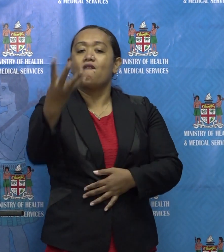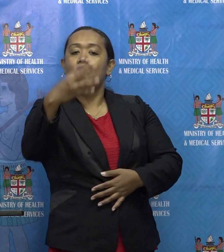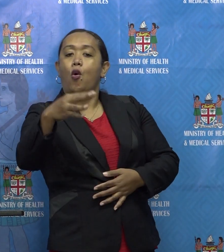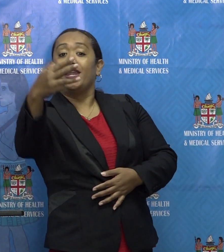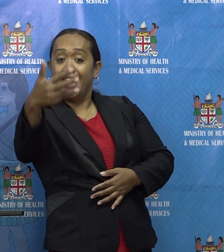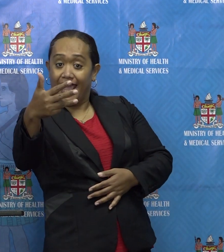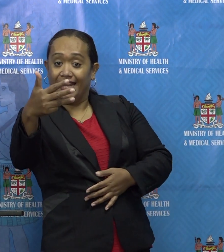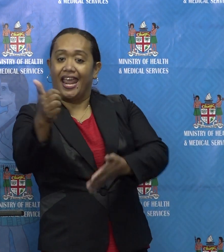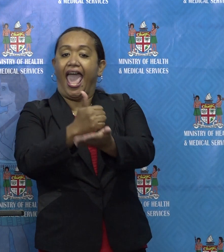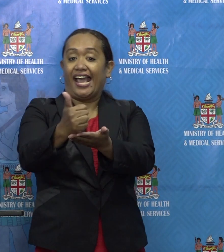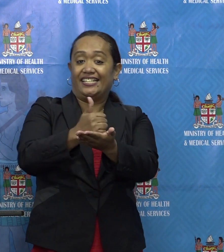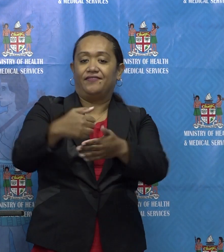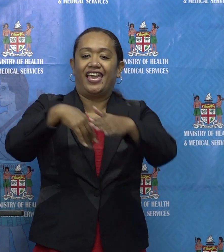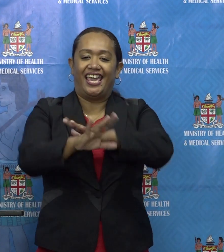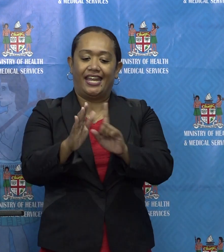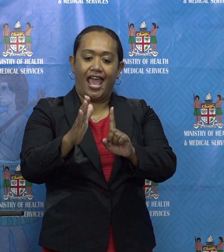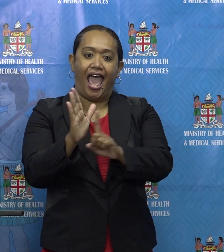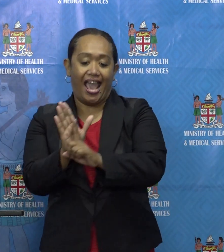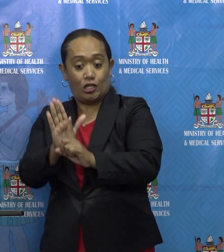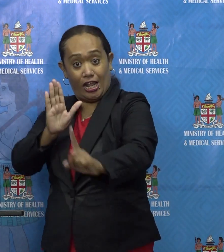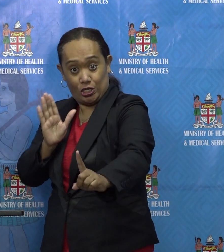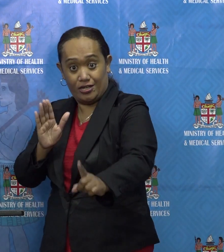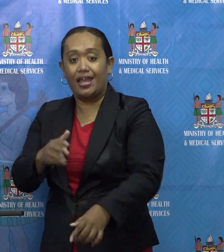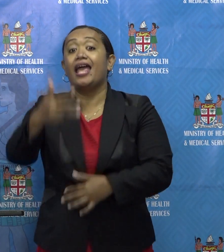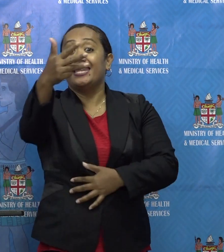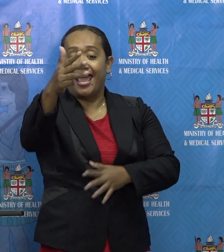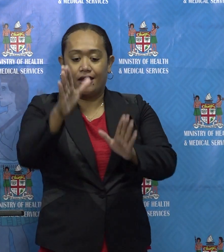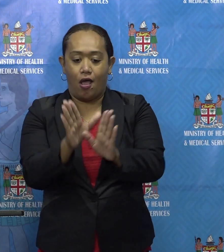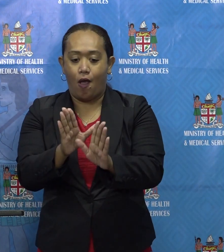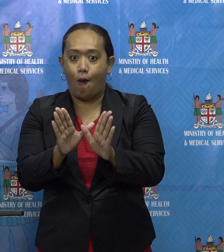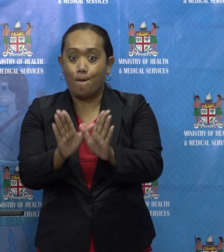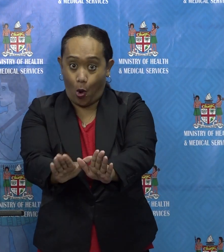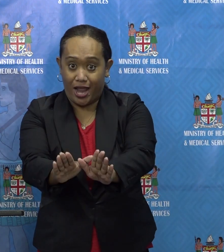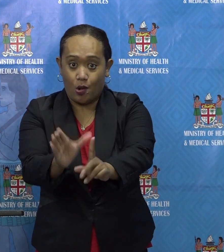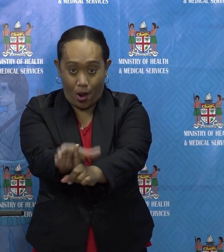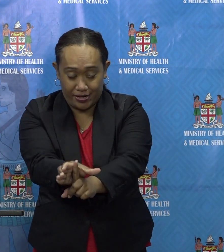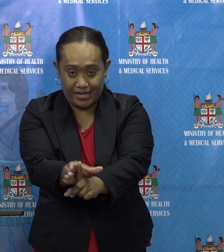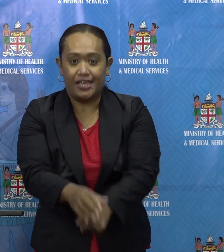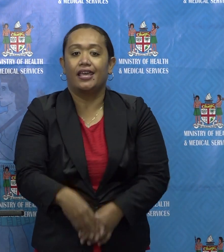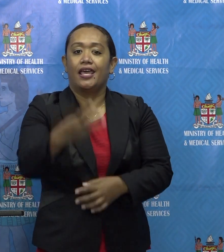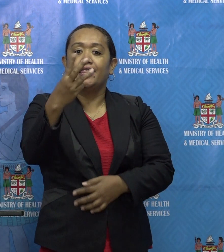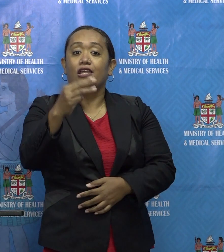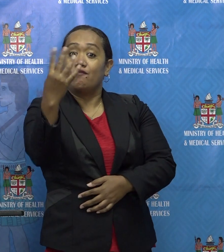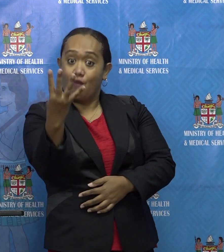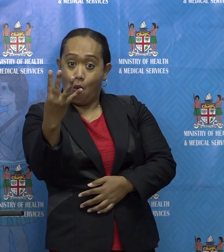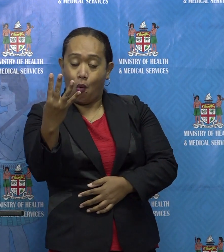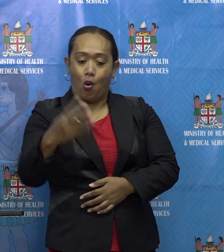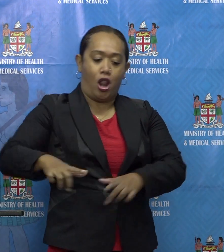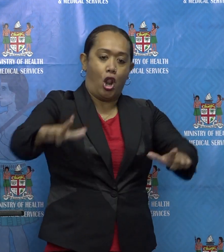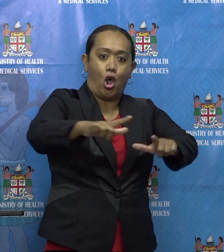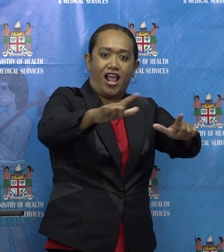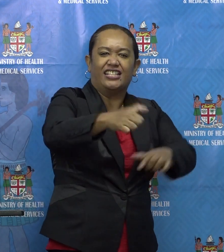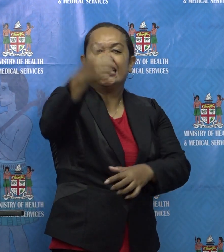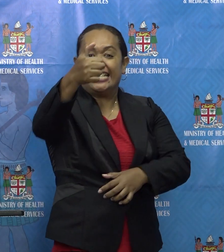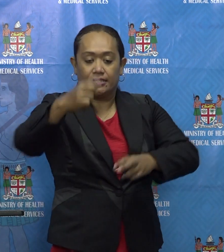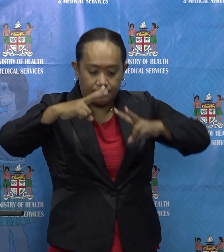in isolation, 9 are border quarantine cases, 34 are of local transmission, and 6 are under investigation. So now